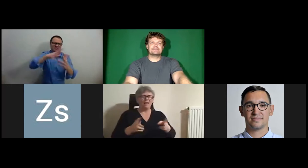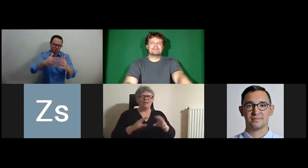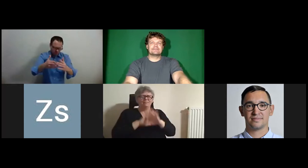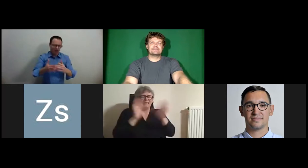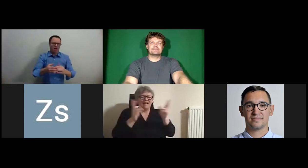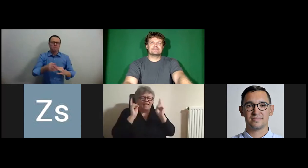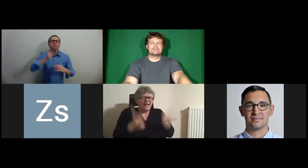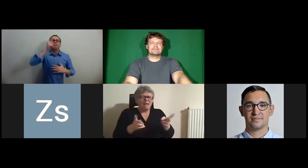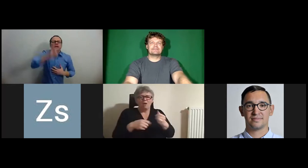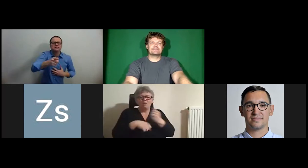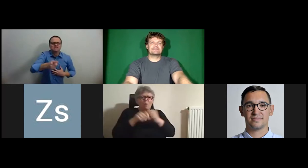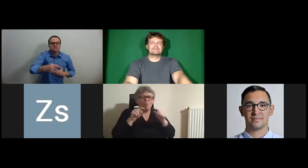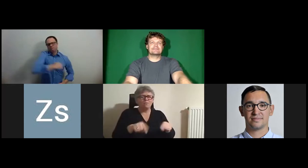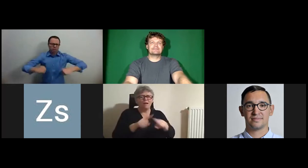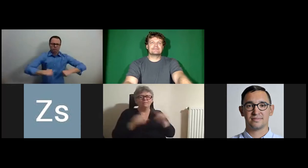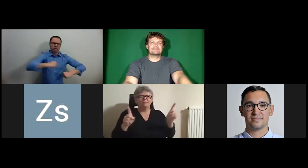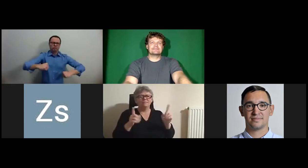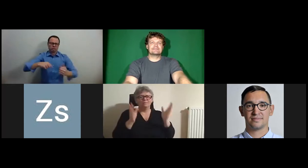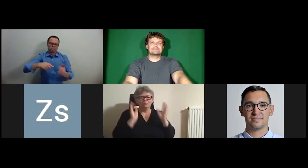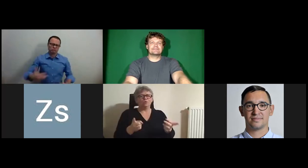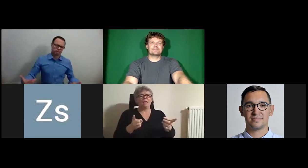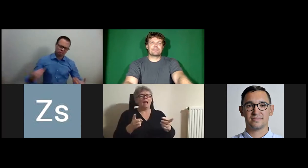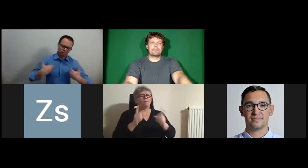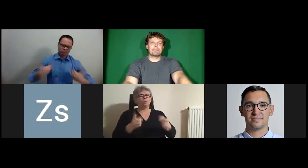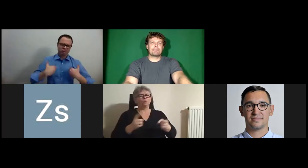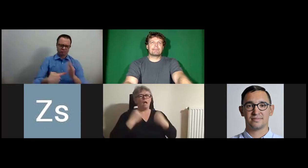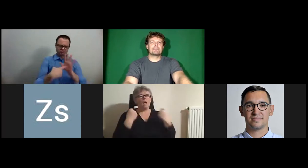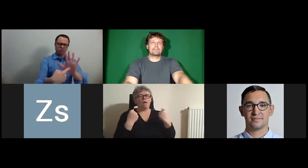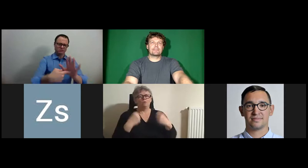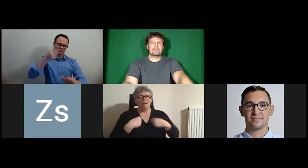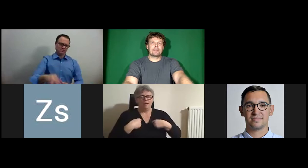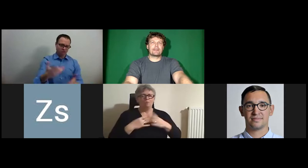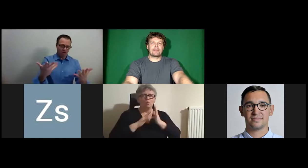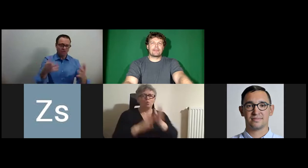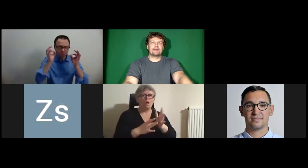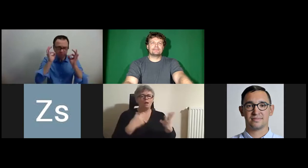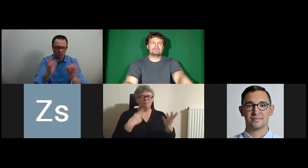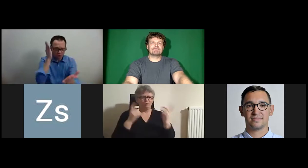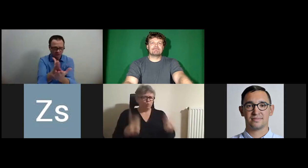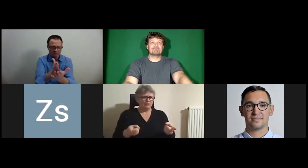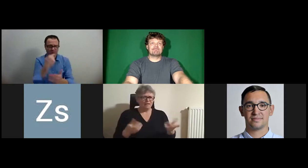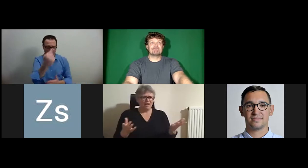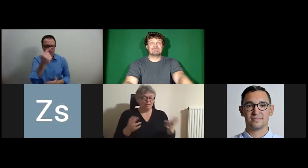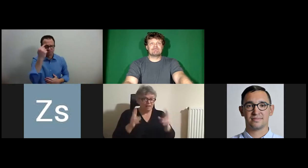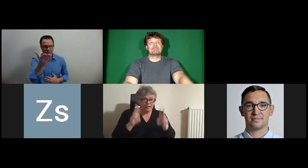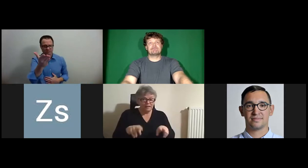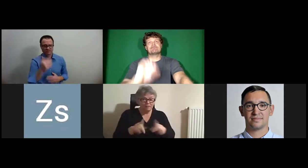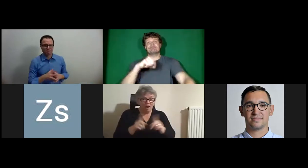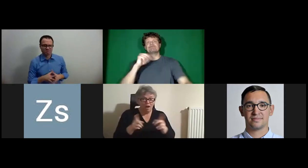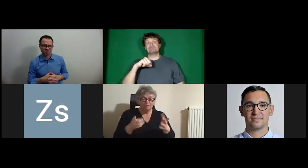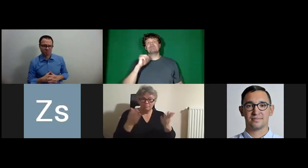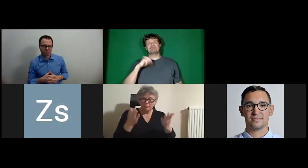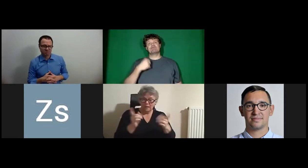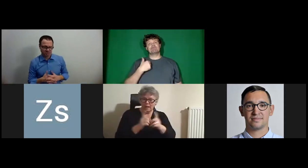all over the world, there are deaf people that feel oppressed, lack confidence. And I'm so grateful for you telling your